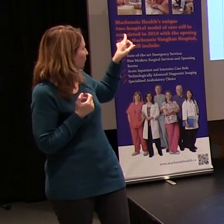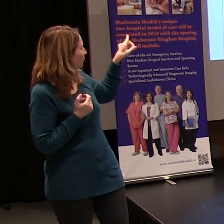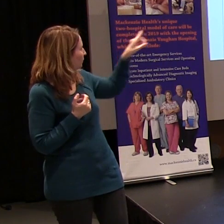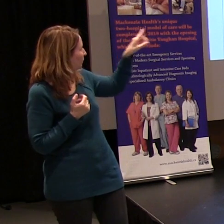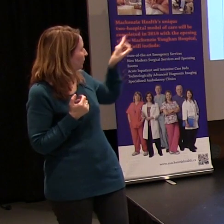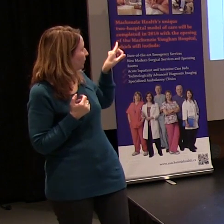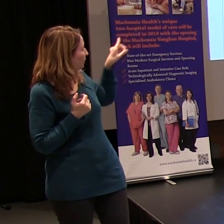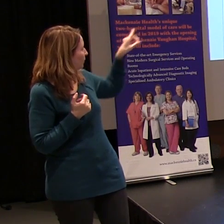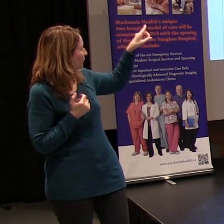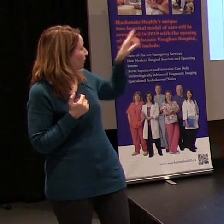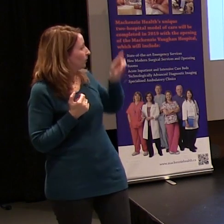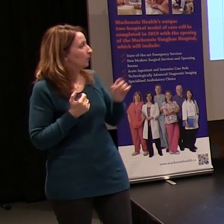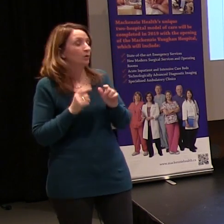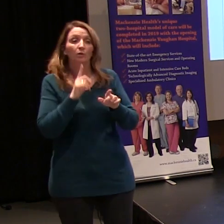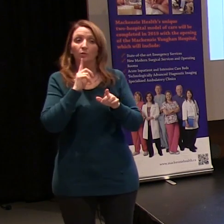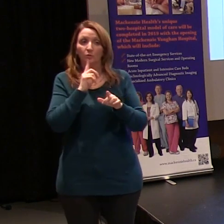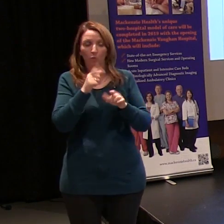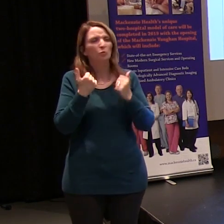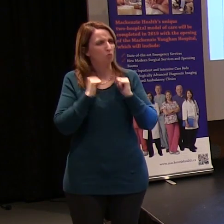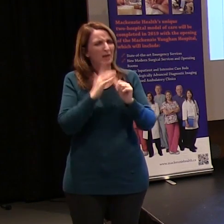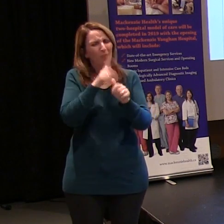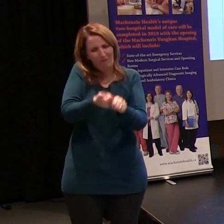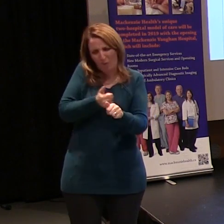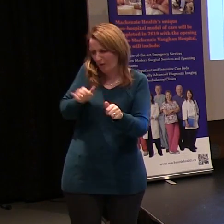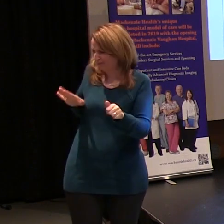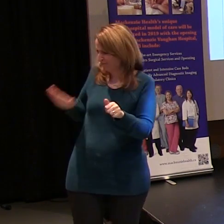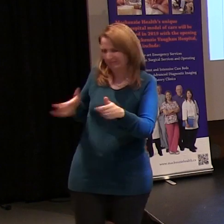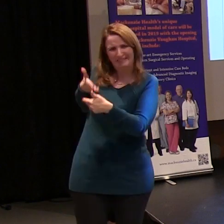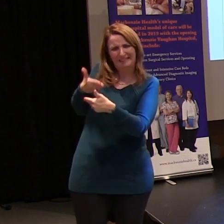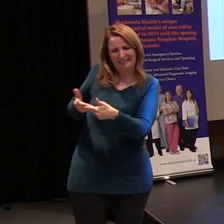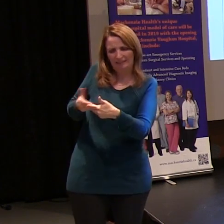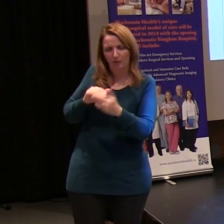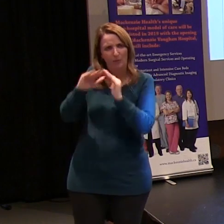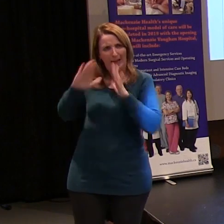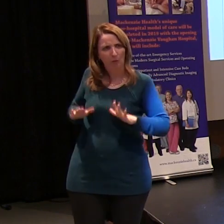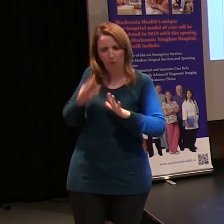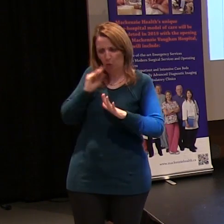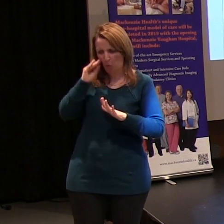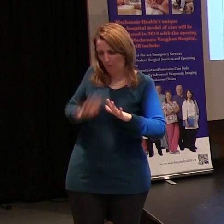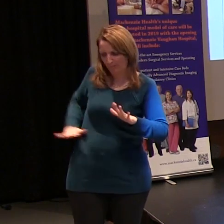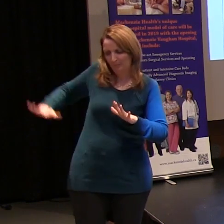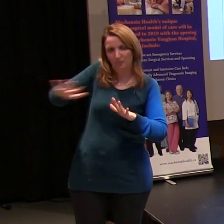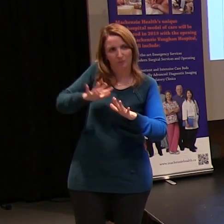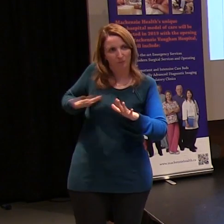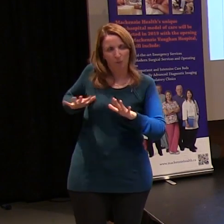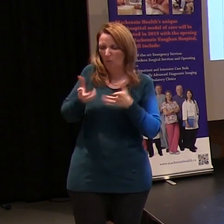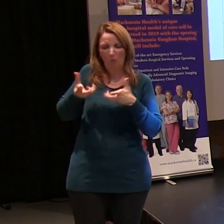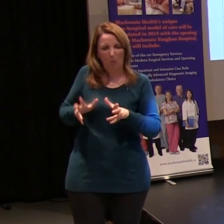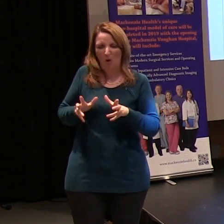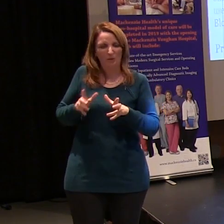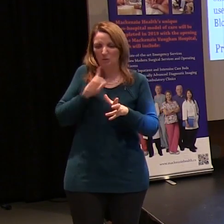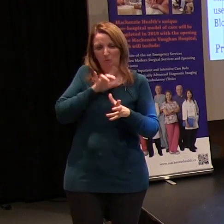a distance as much as possible from the neighborhood to give this quality to keep the quality of the residential in the